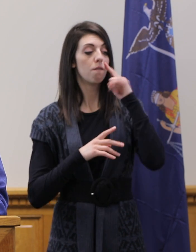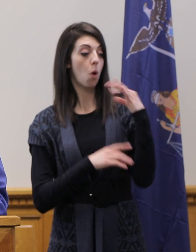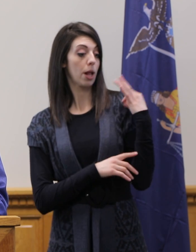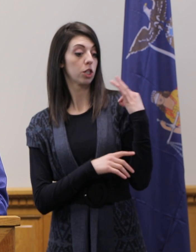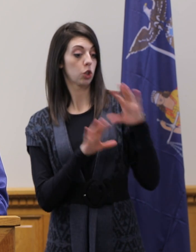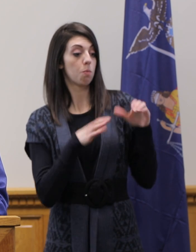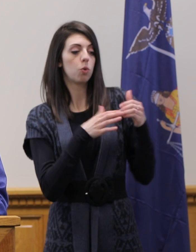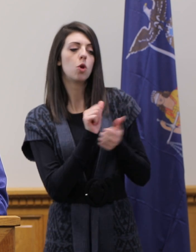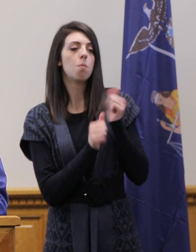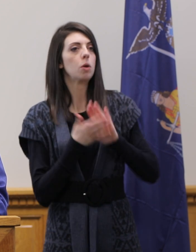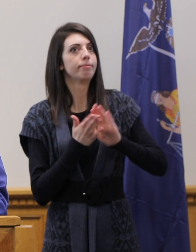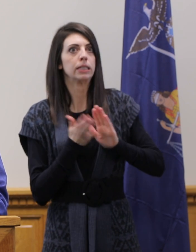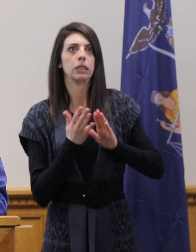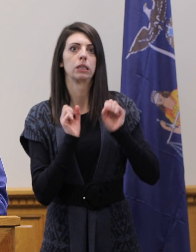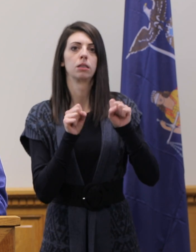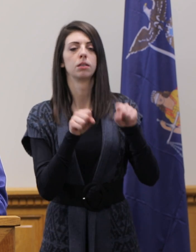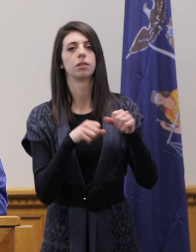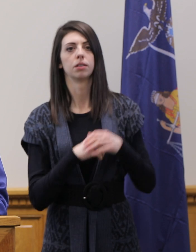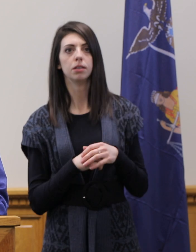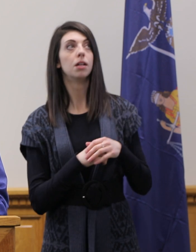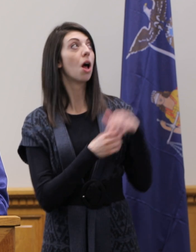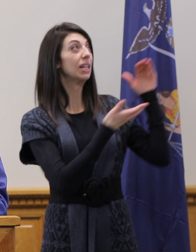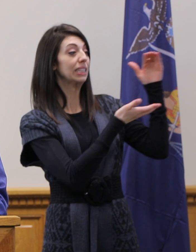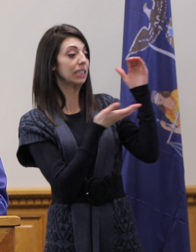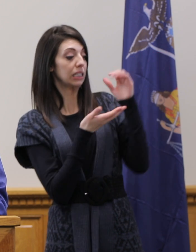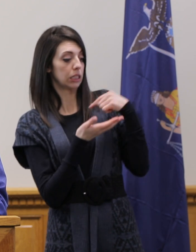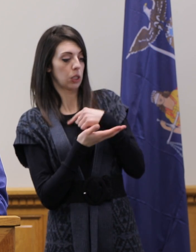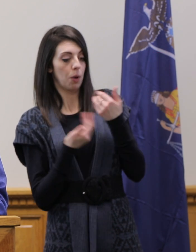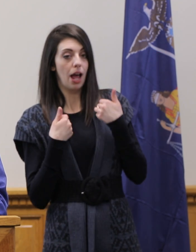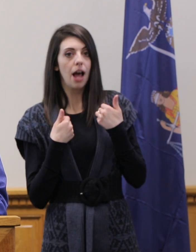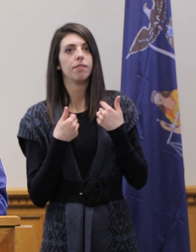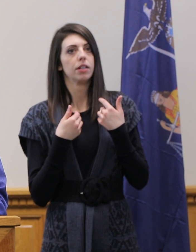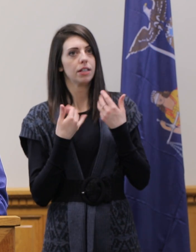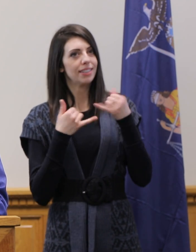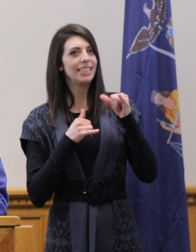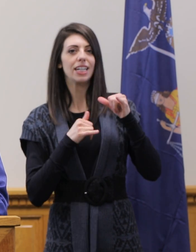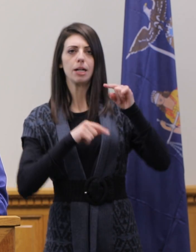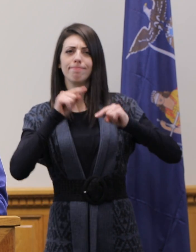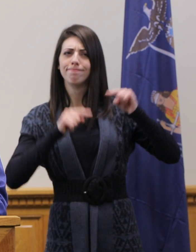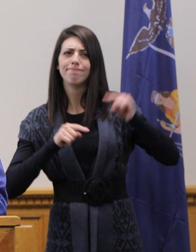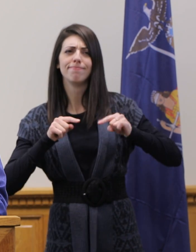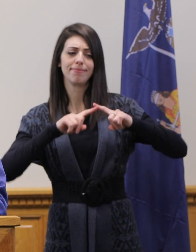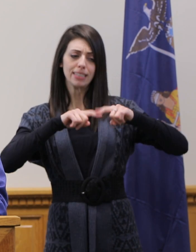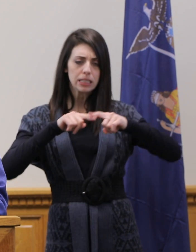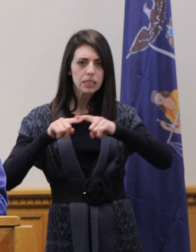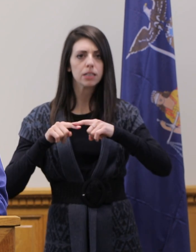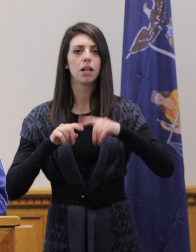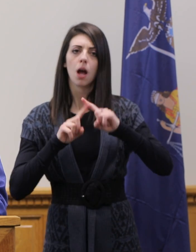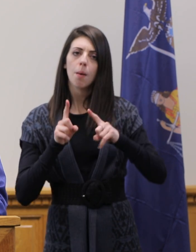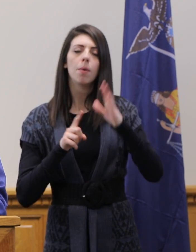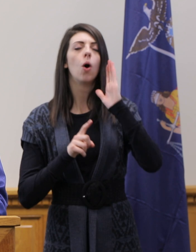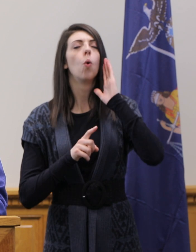in the most efficient way possible. The supply of vaccine that we receive continues to be inconsistent, but there will be eventually enough